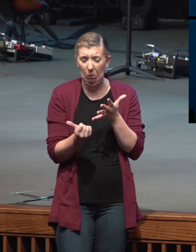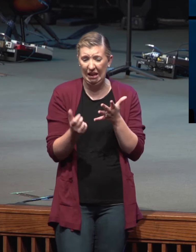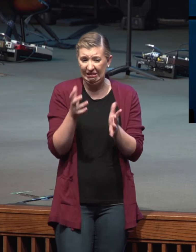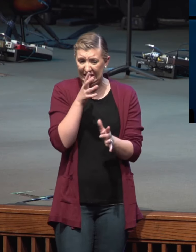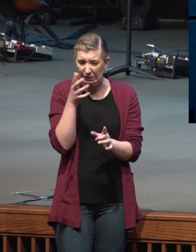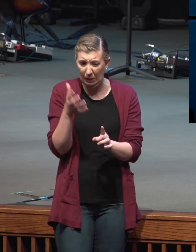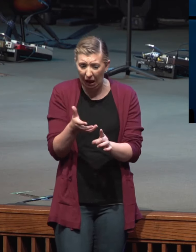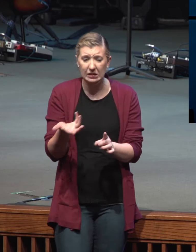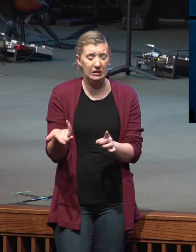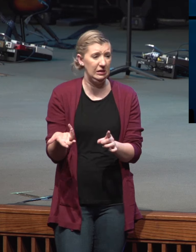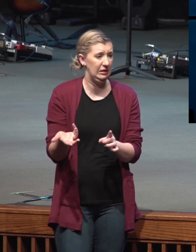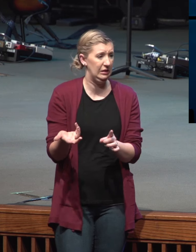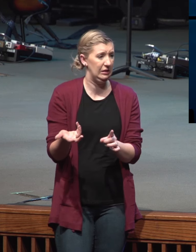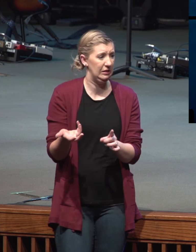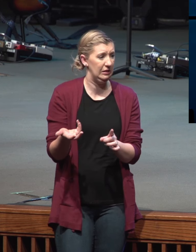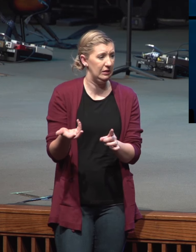despised.